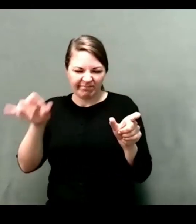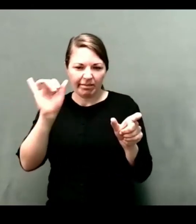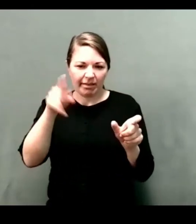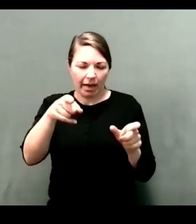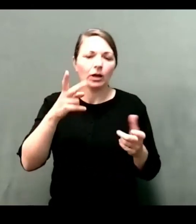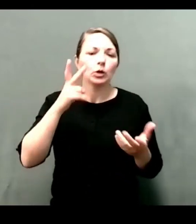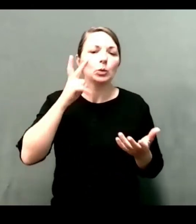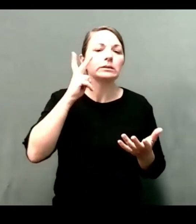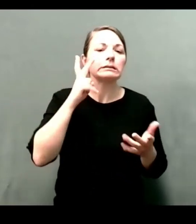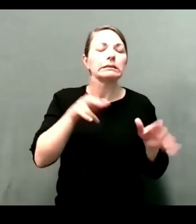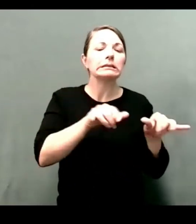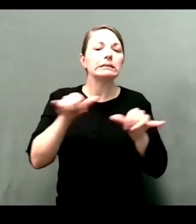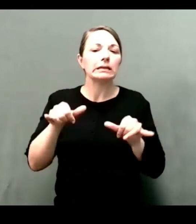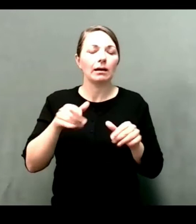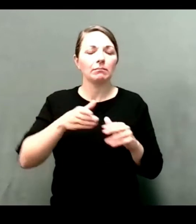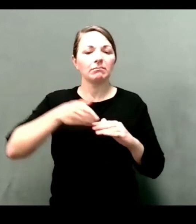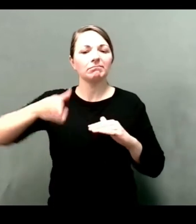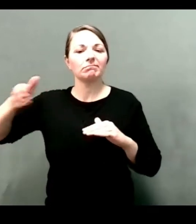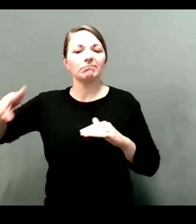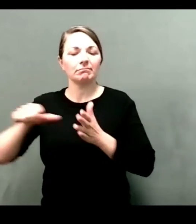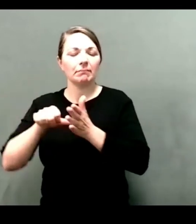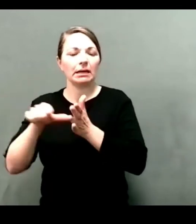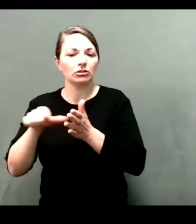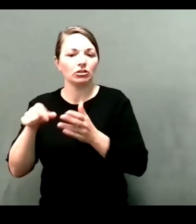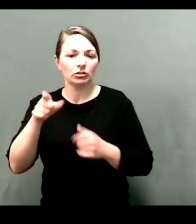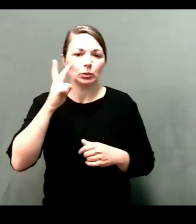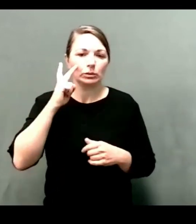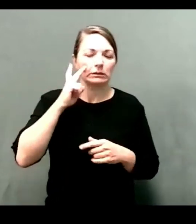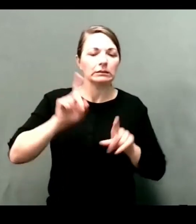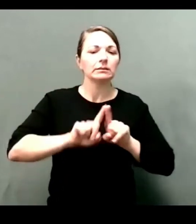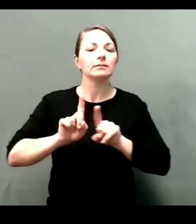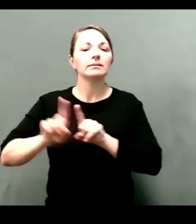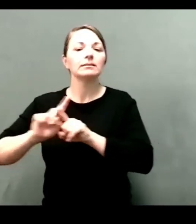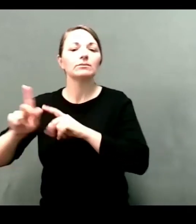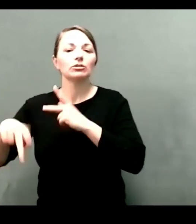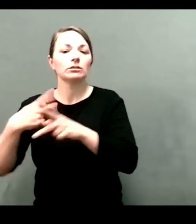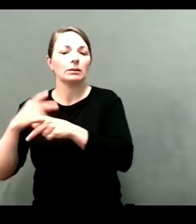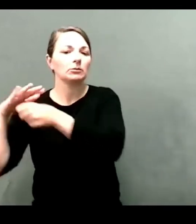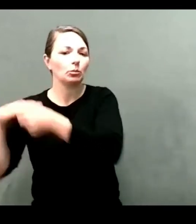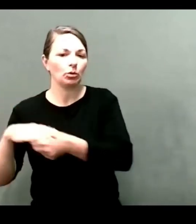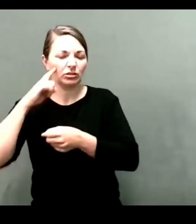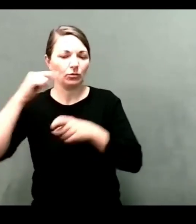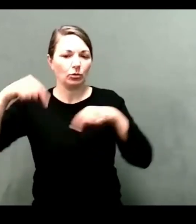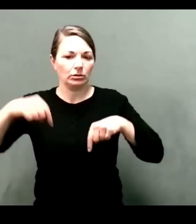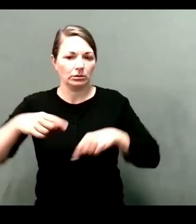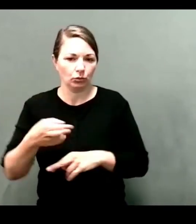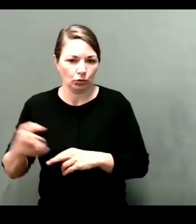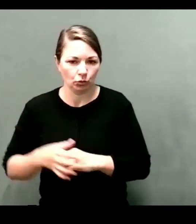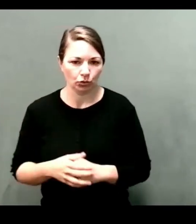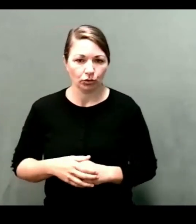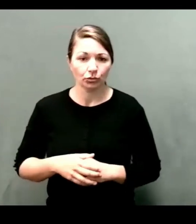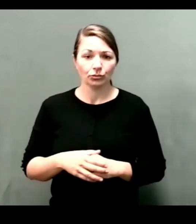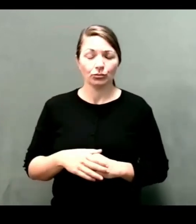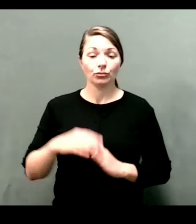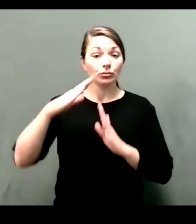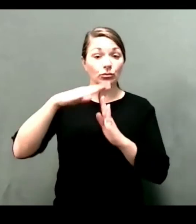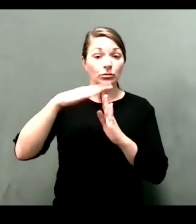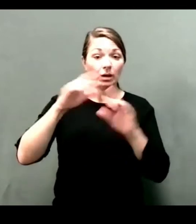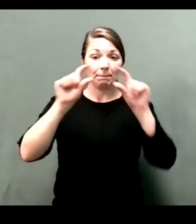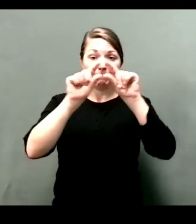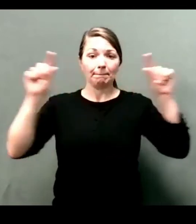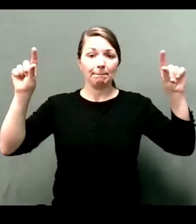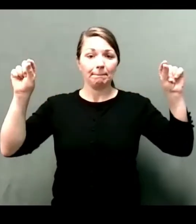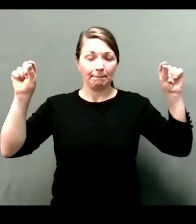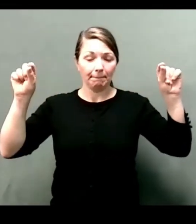well, as we look through some of the other forms of oppression that we're looking at in this resource. So up here at the top of this table, you